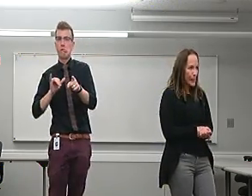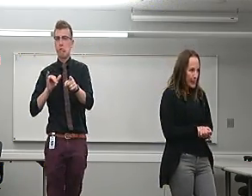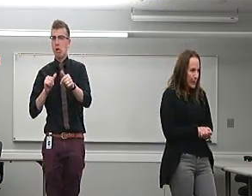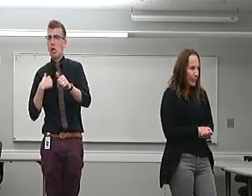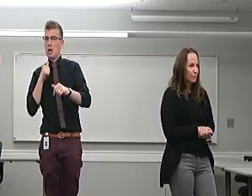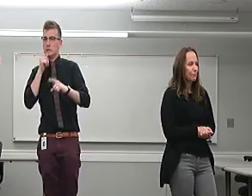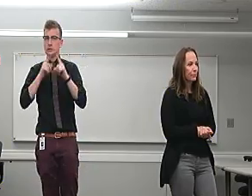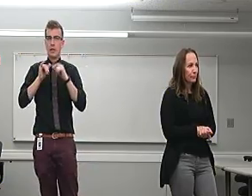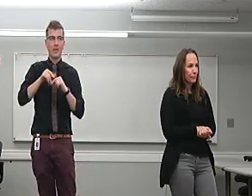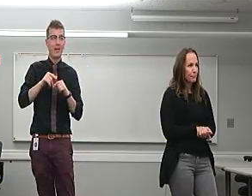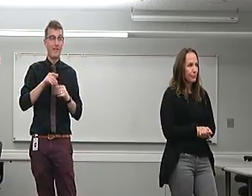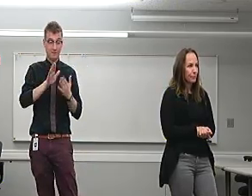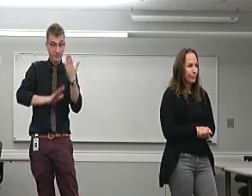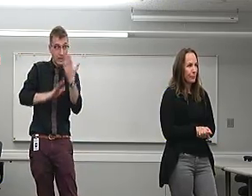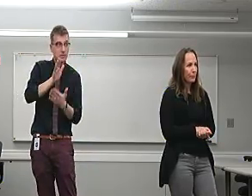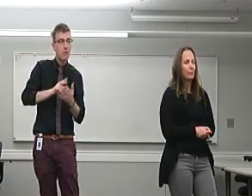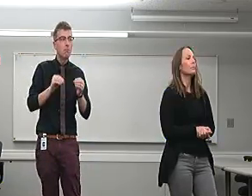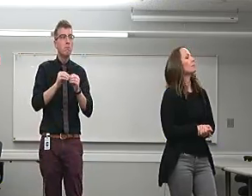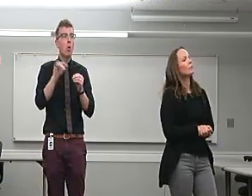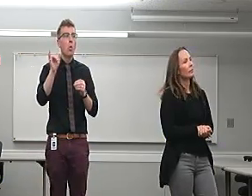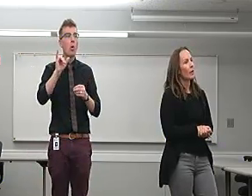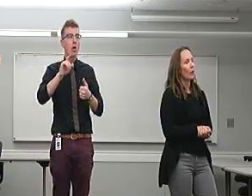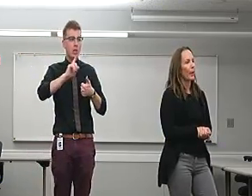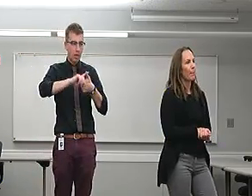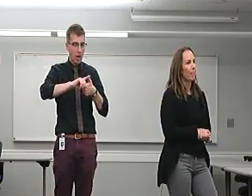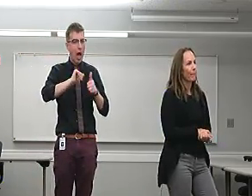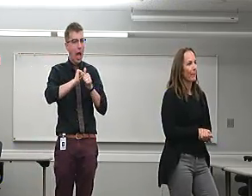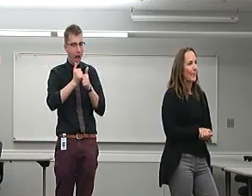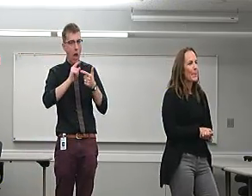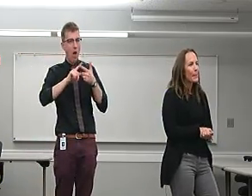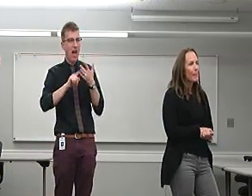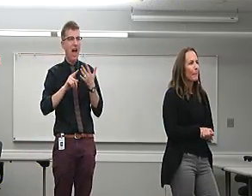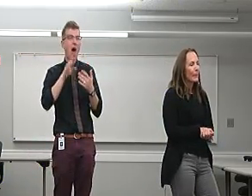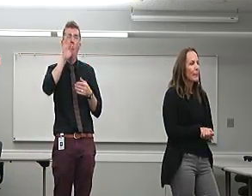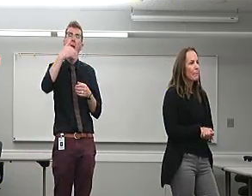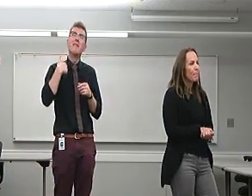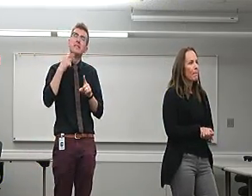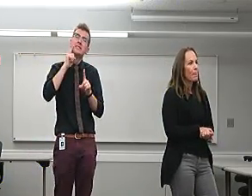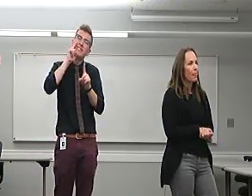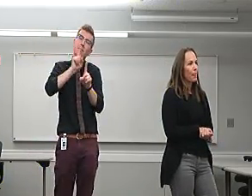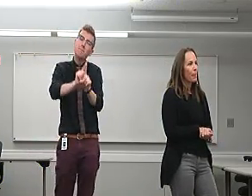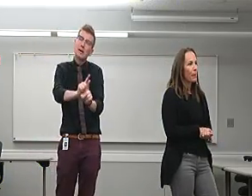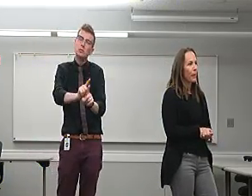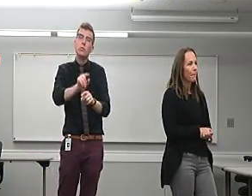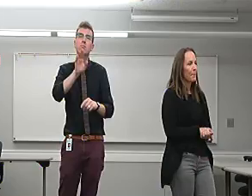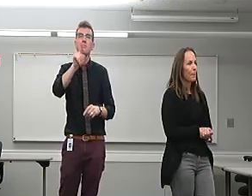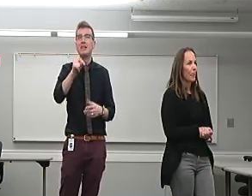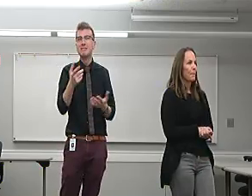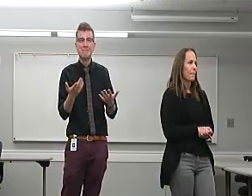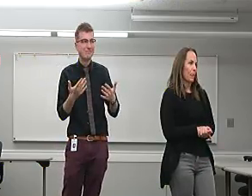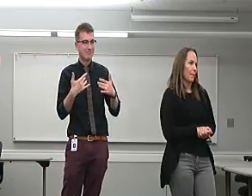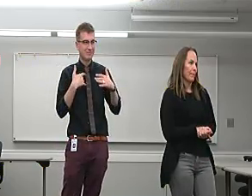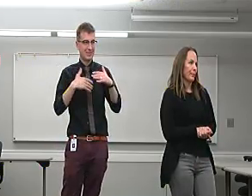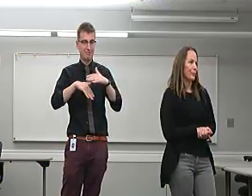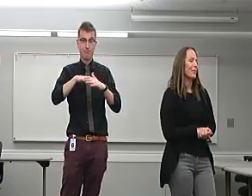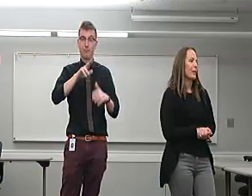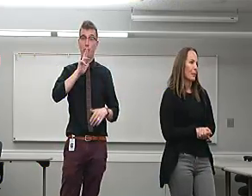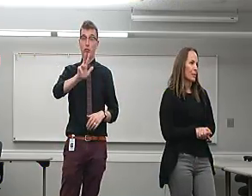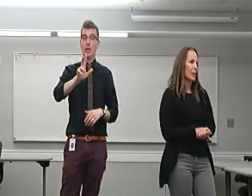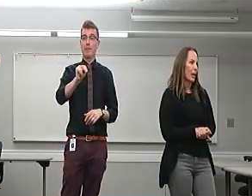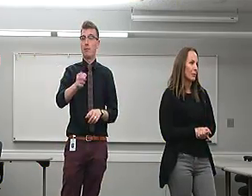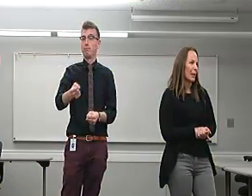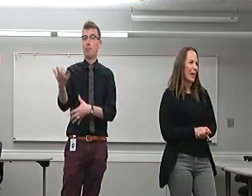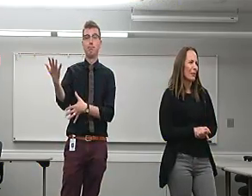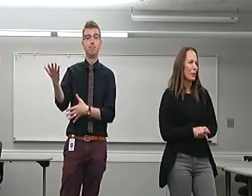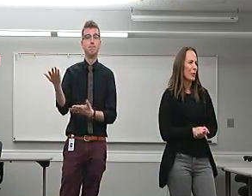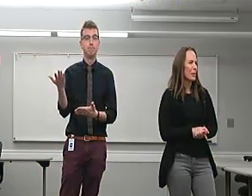Face-to-face is here's a way, here's a way. And I know we have deaf mentors, but that's not like you said, up to free, and then And I don't know that that's